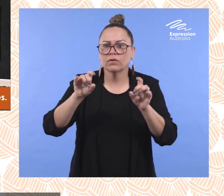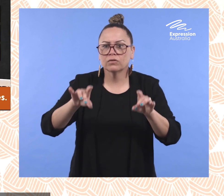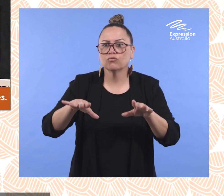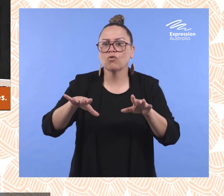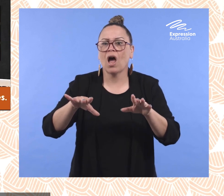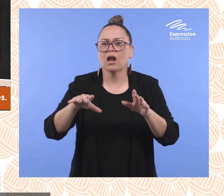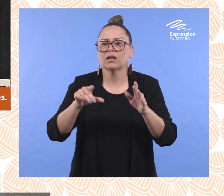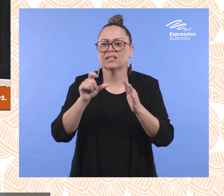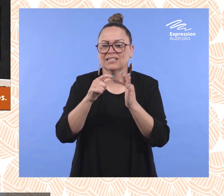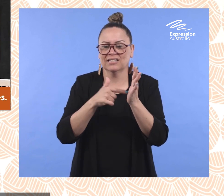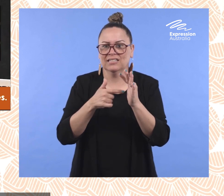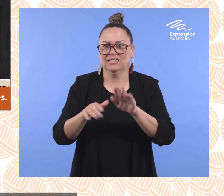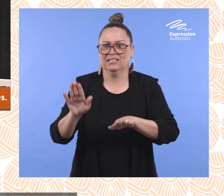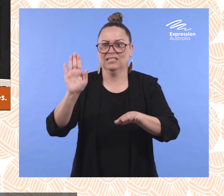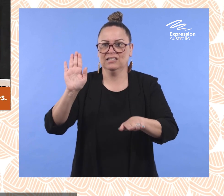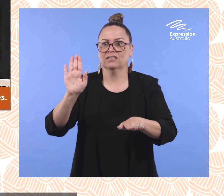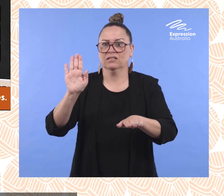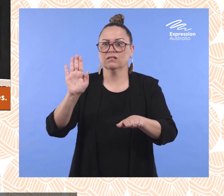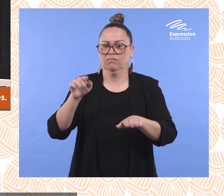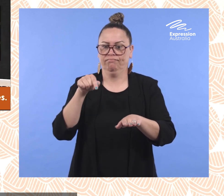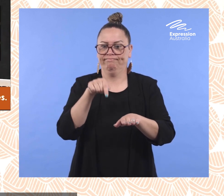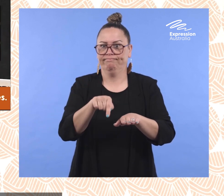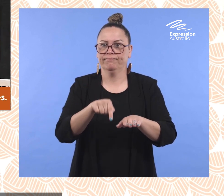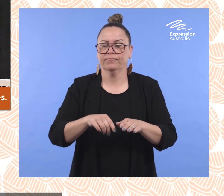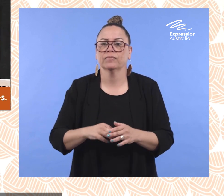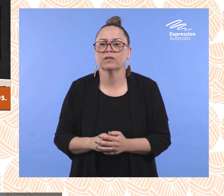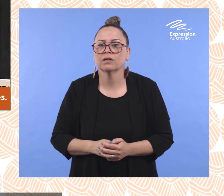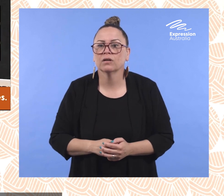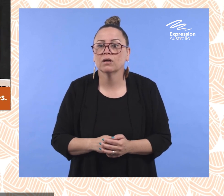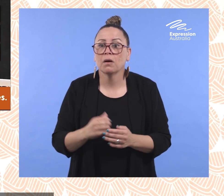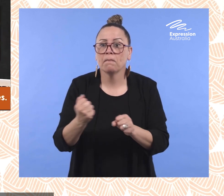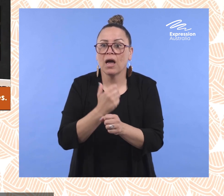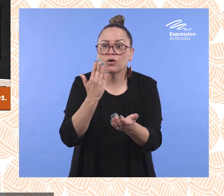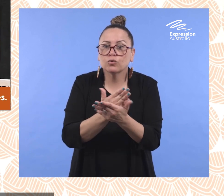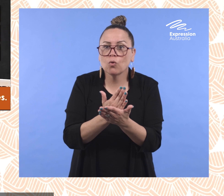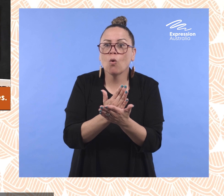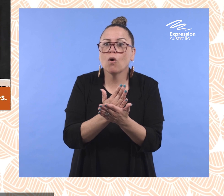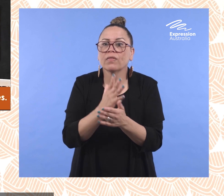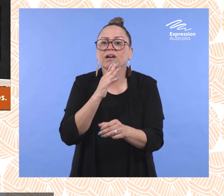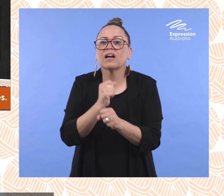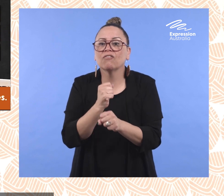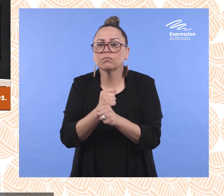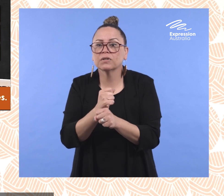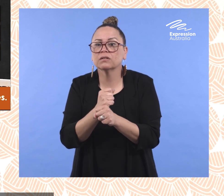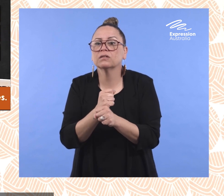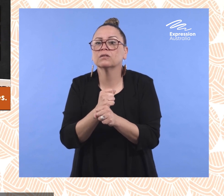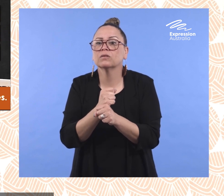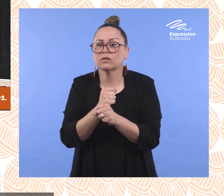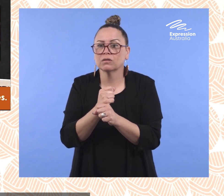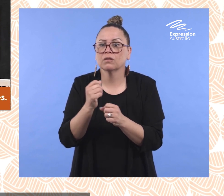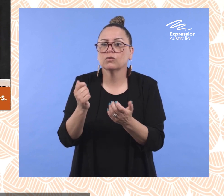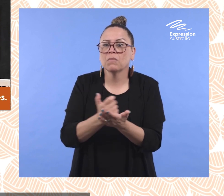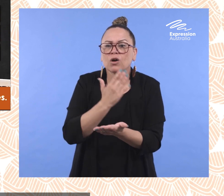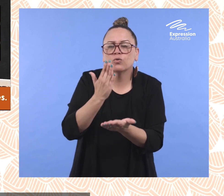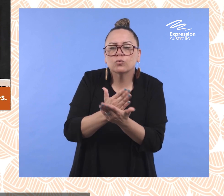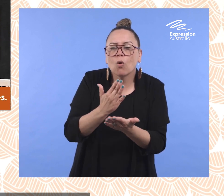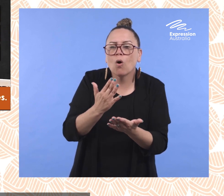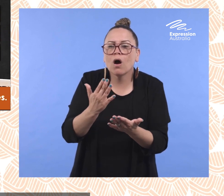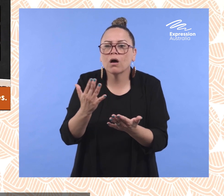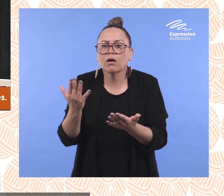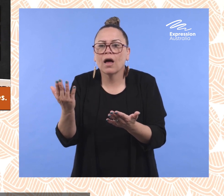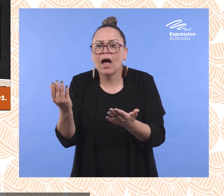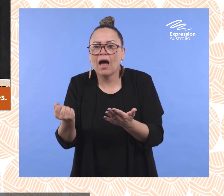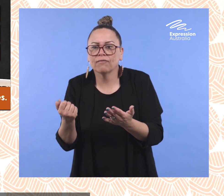census, and for Parliament, the Commonwealth Parliament, to make Commonwealth laws for our peoples. And we have